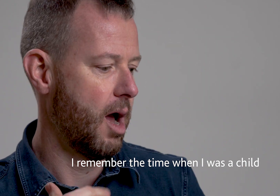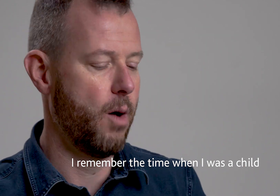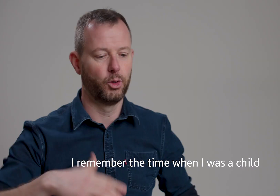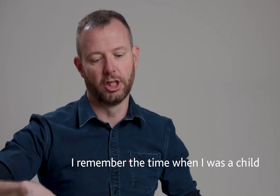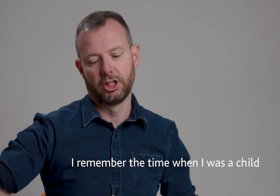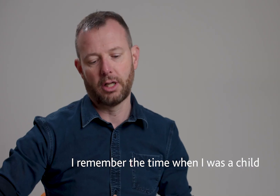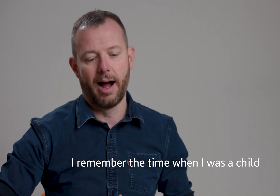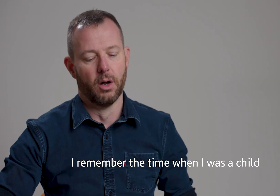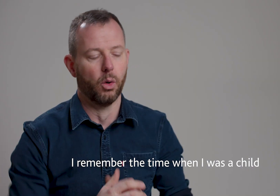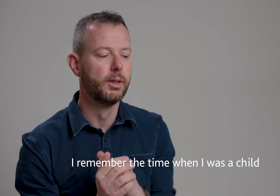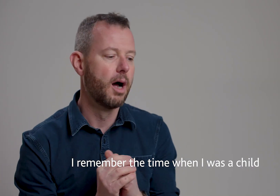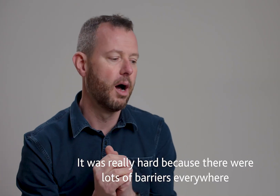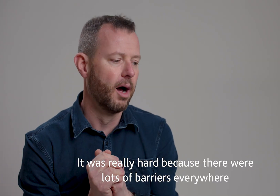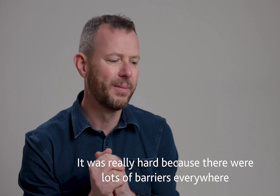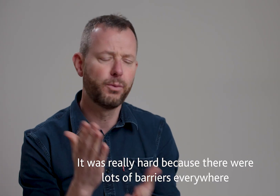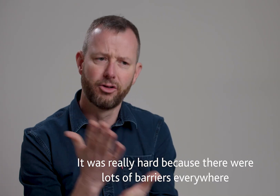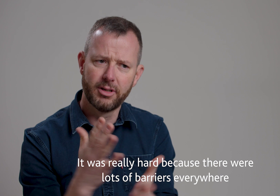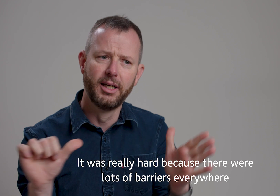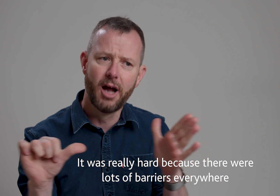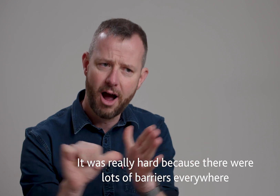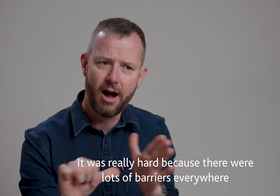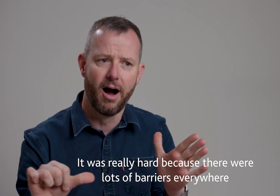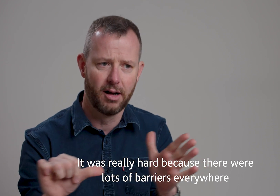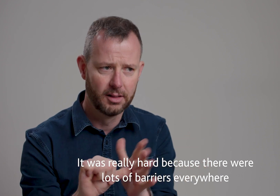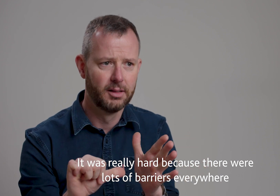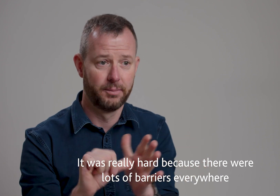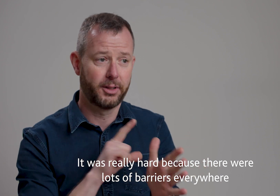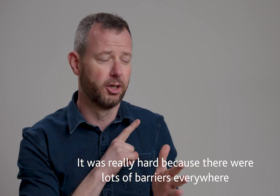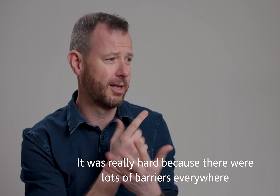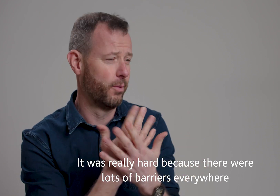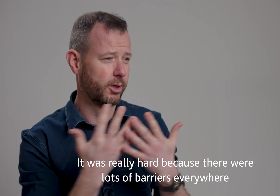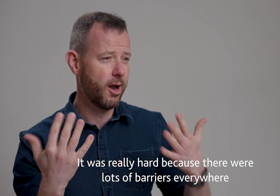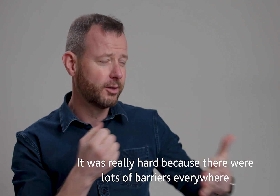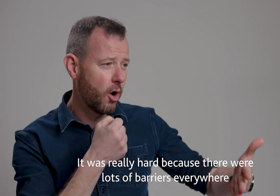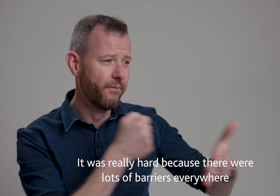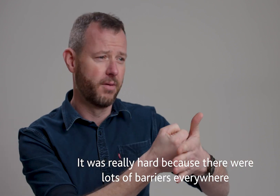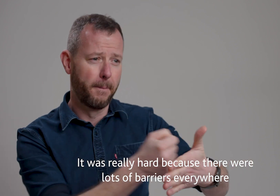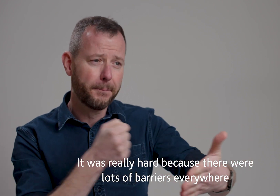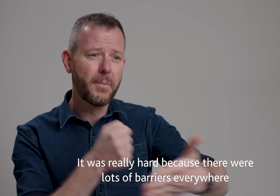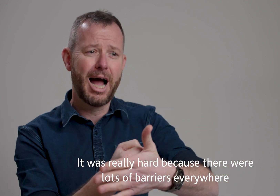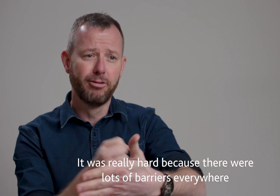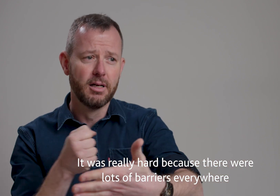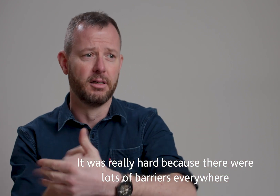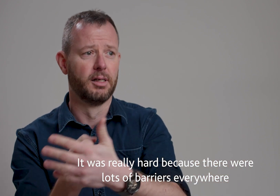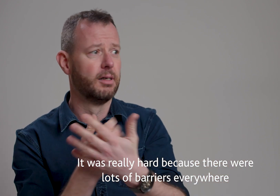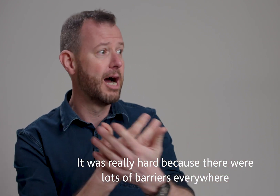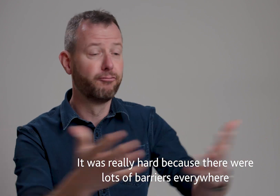I was a style. It was really hard because there was a lot of value